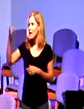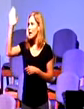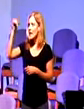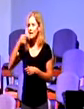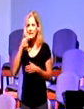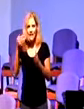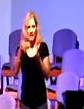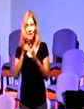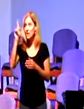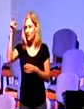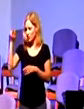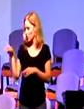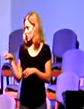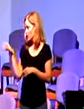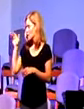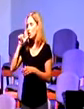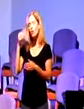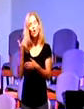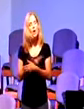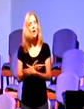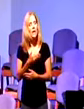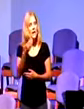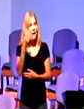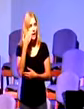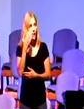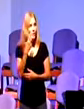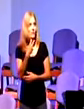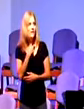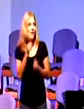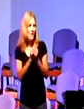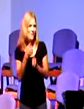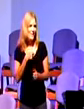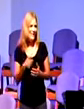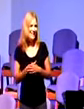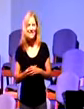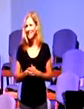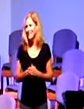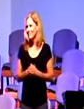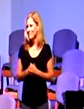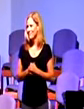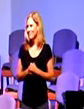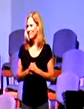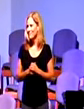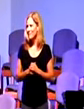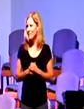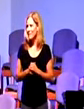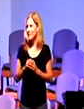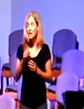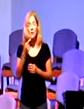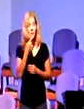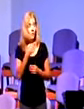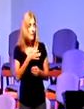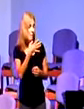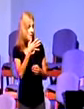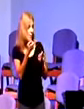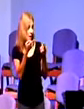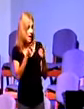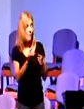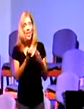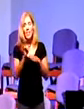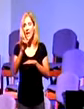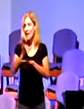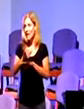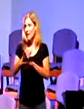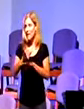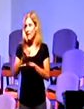again, she is your daughter. And then he knew he was stuck with me. So he told my mom what happened, and that night they